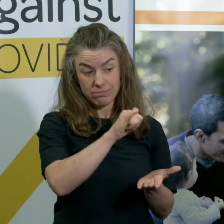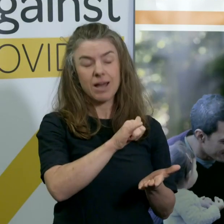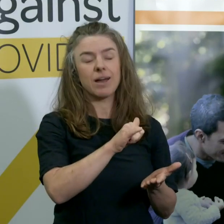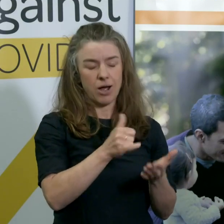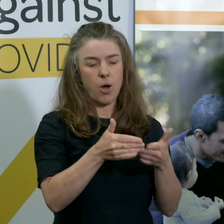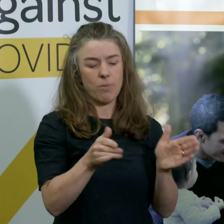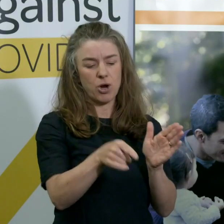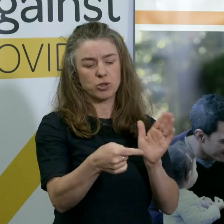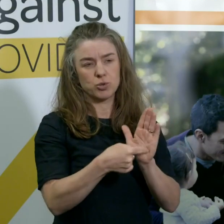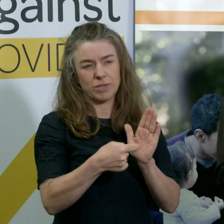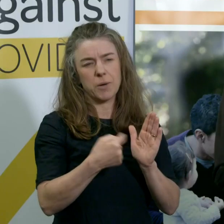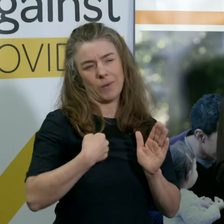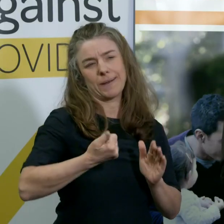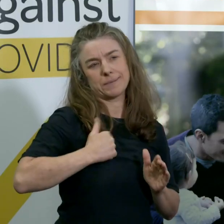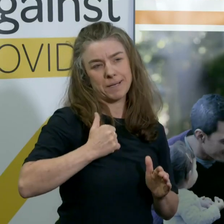Tuesday.